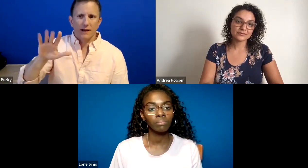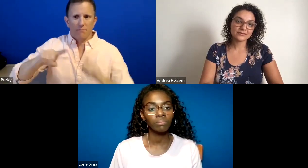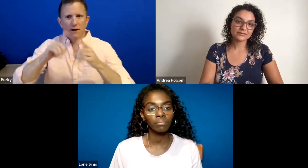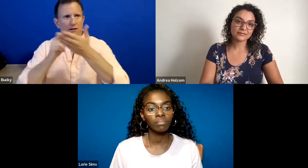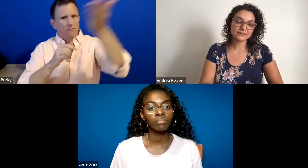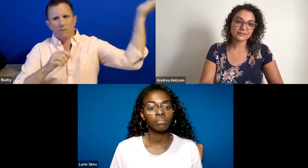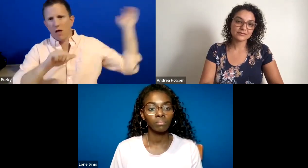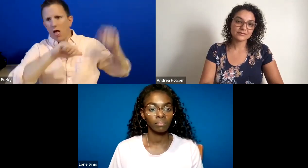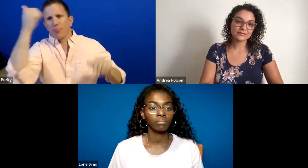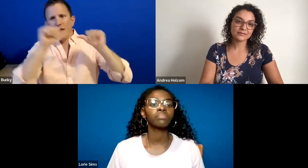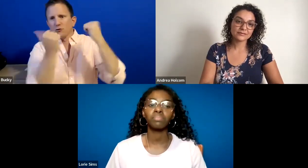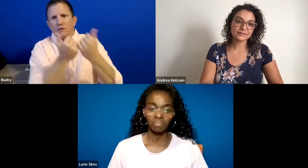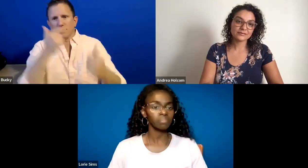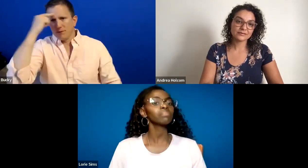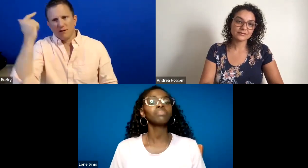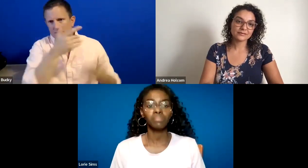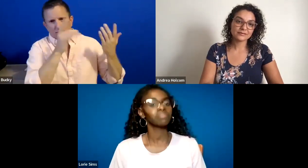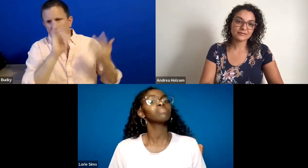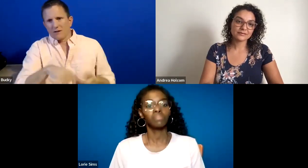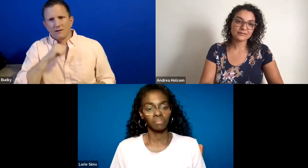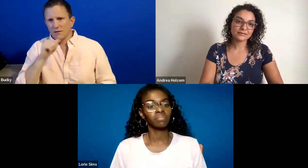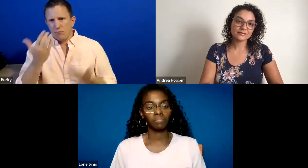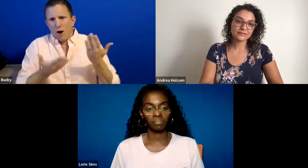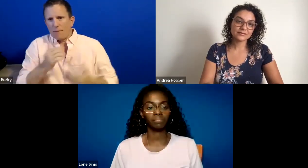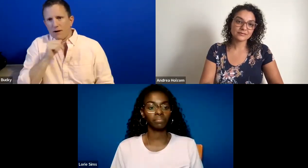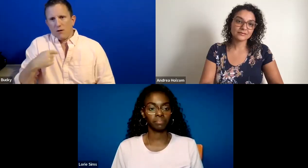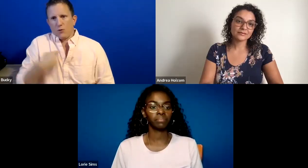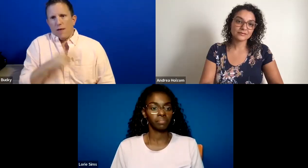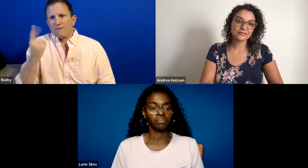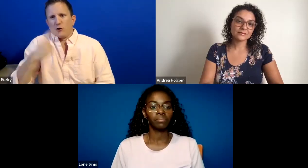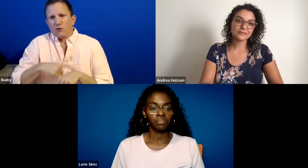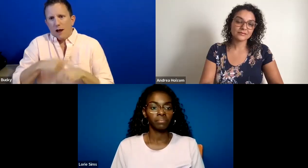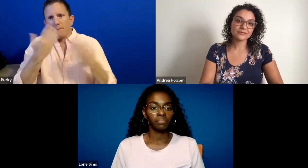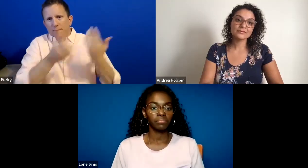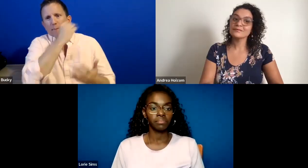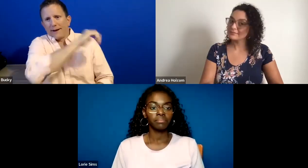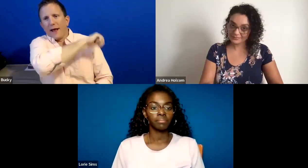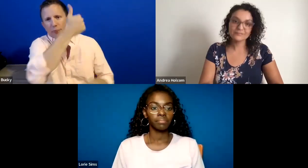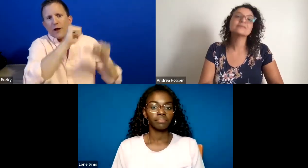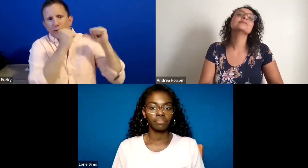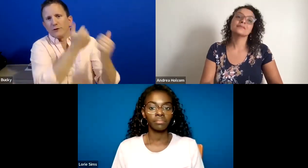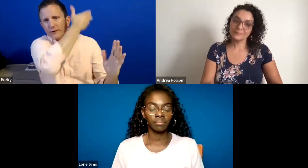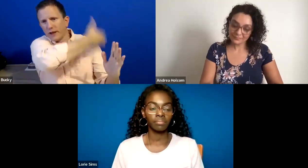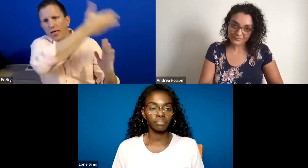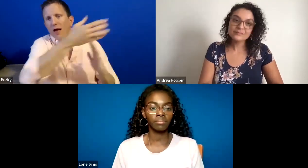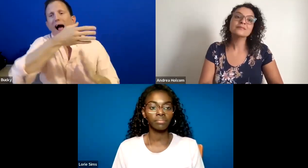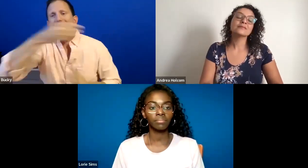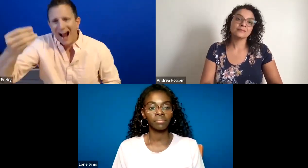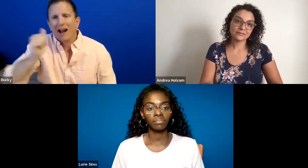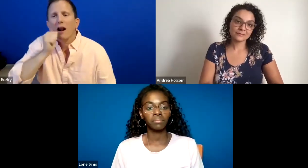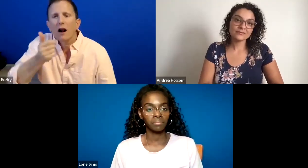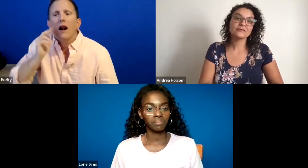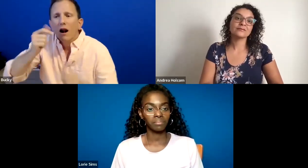how agencies in general, not just Linguabee, but agencies nationwide, because I sincerely doubt that we are the